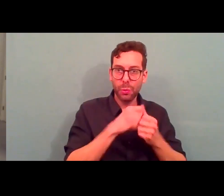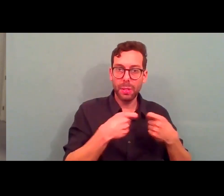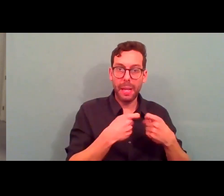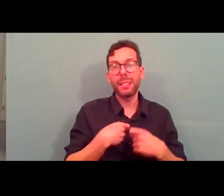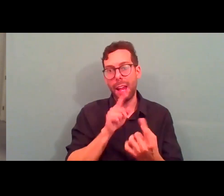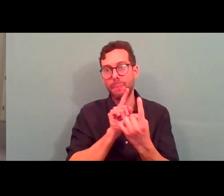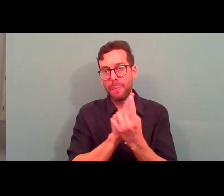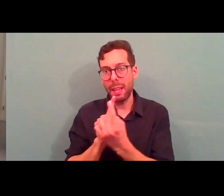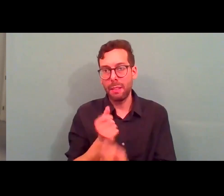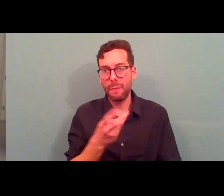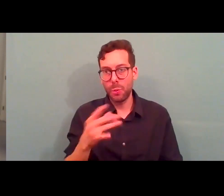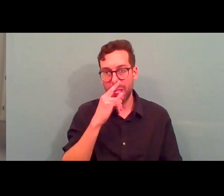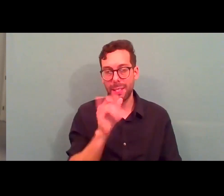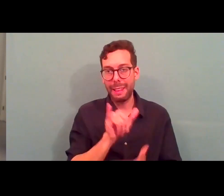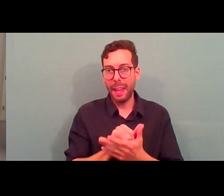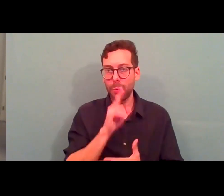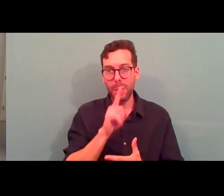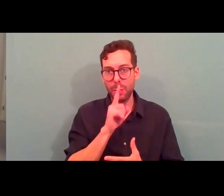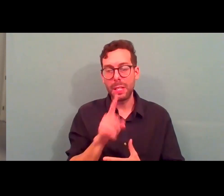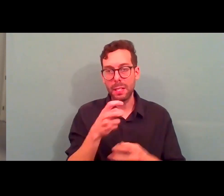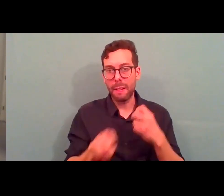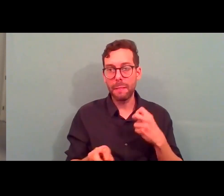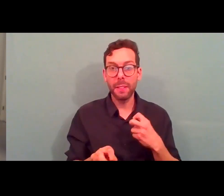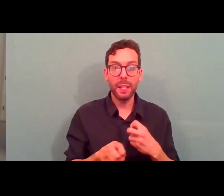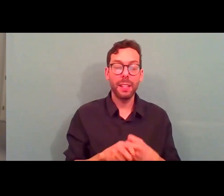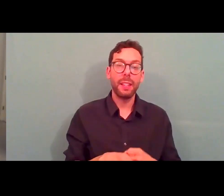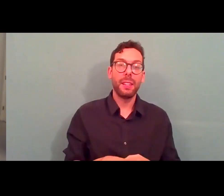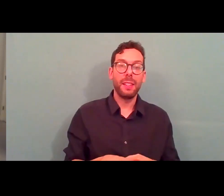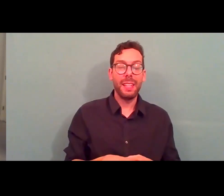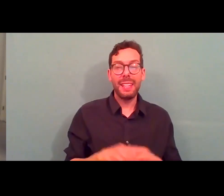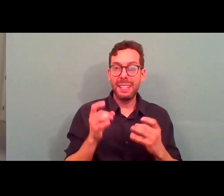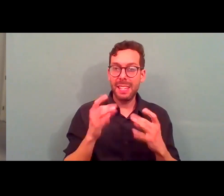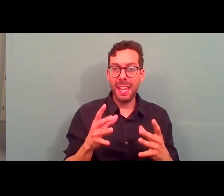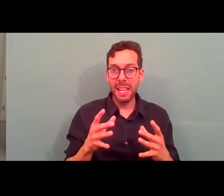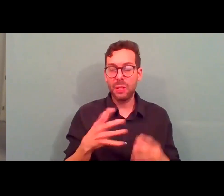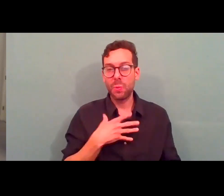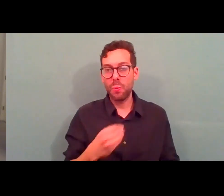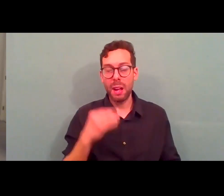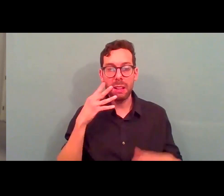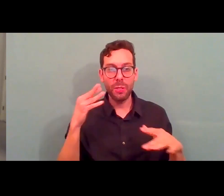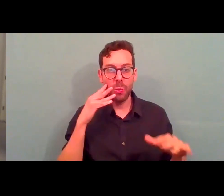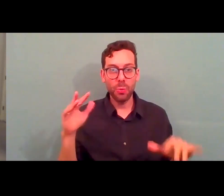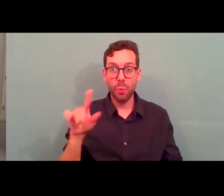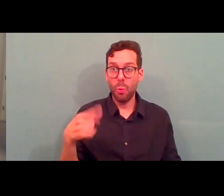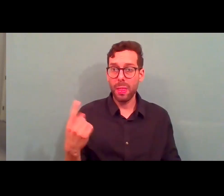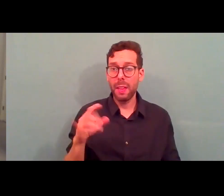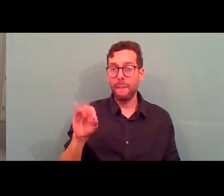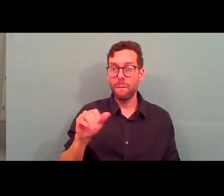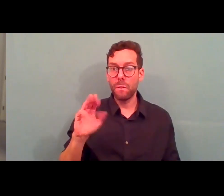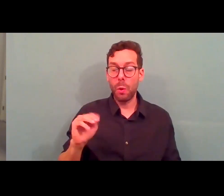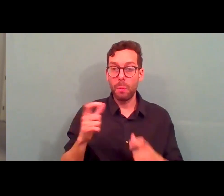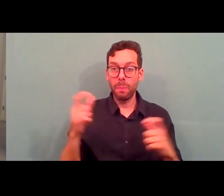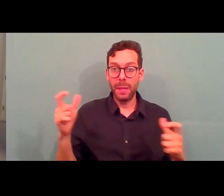really tough. This is really, really tough. He needs a nightlight. He hates white noise. He only has a foam large bed, climbing mountain and walls